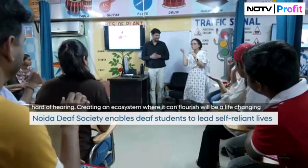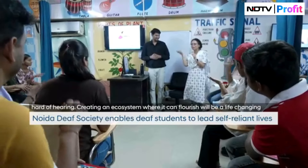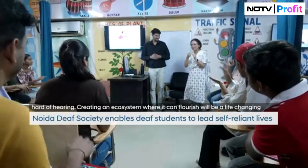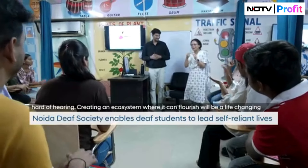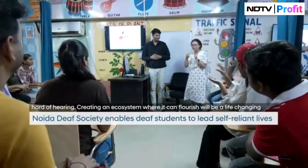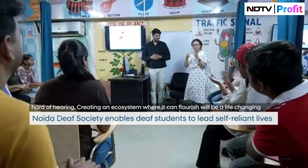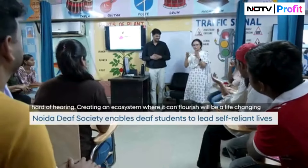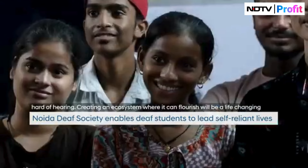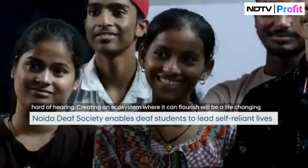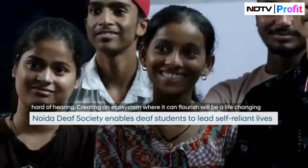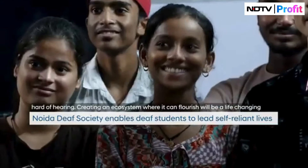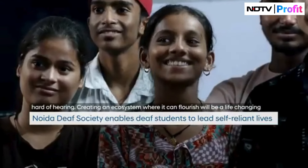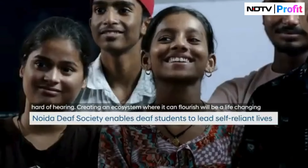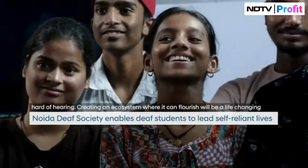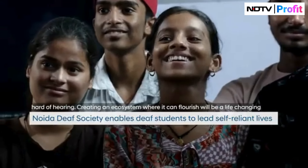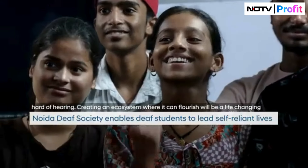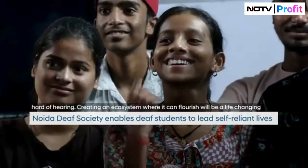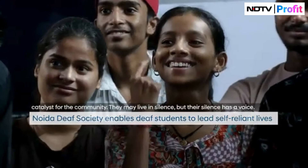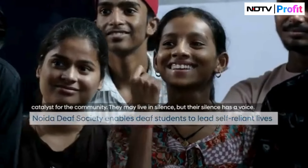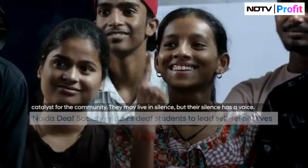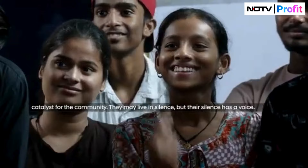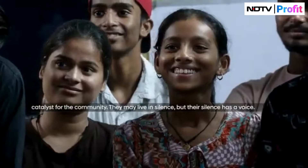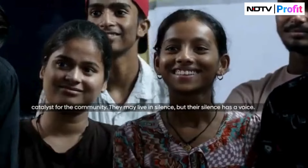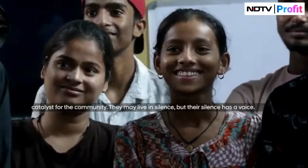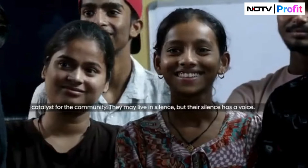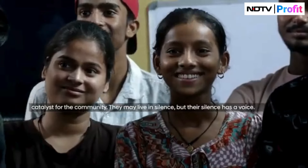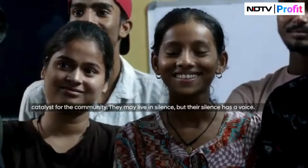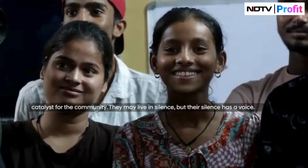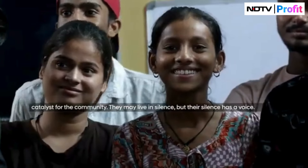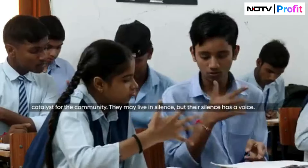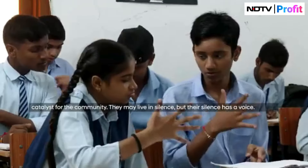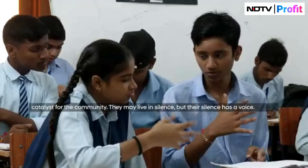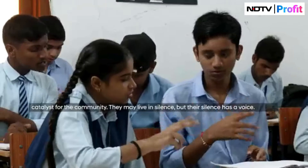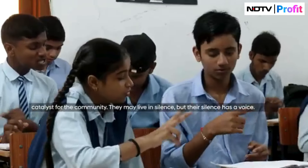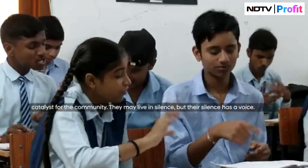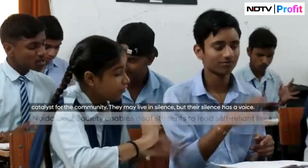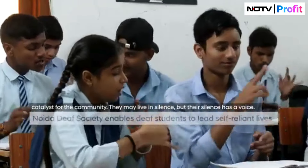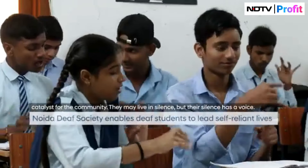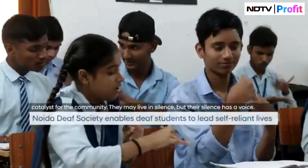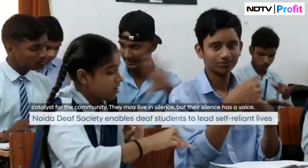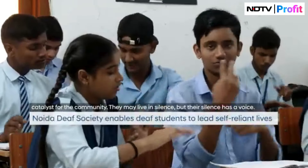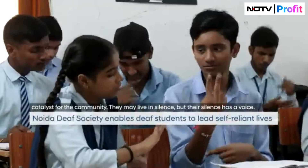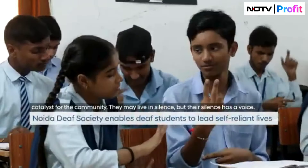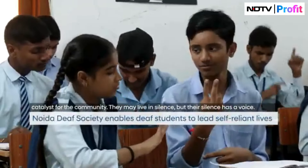can flourish will be a life-changing catalyst for the community. They may live in silence,